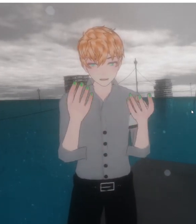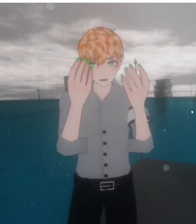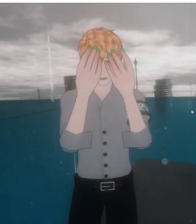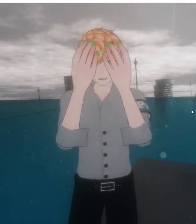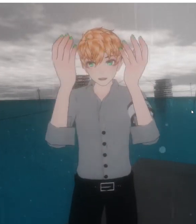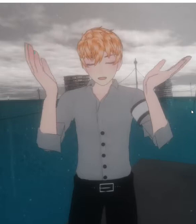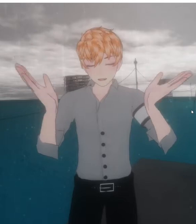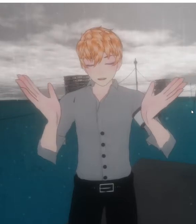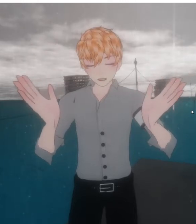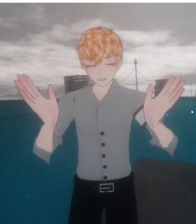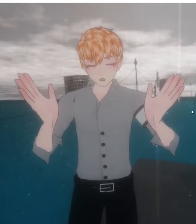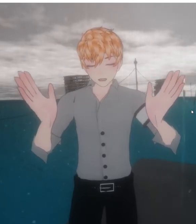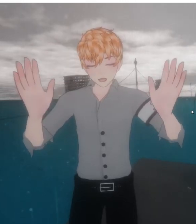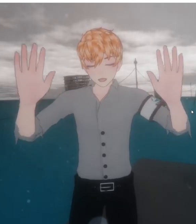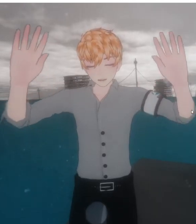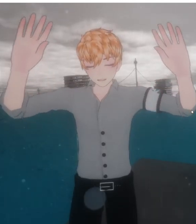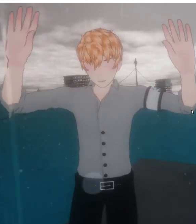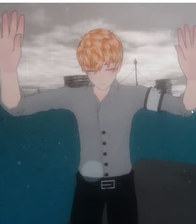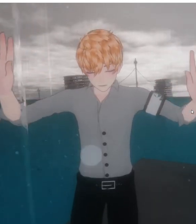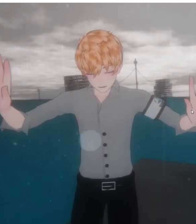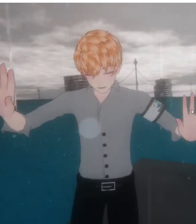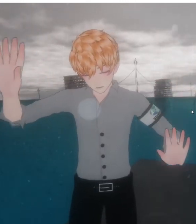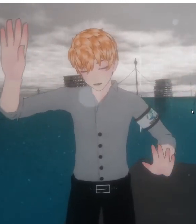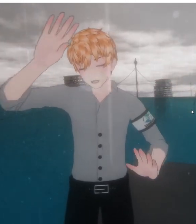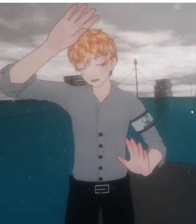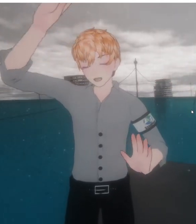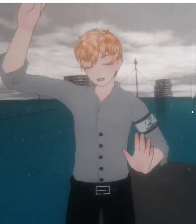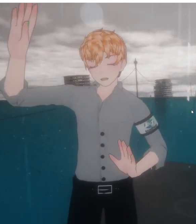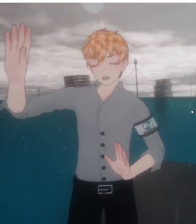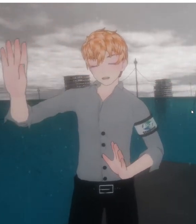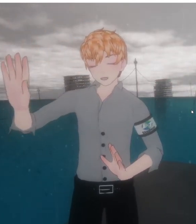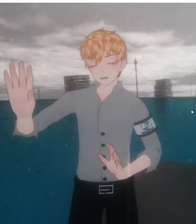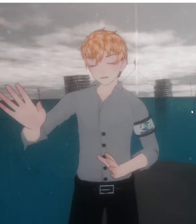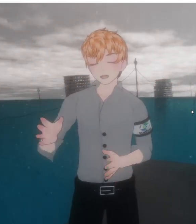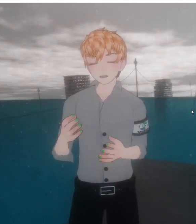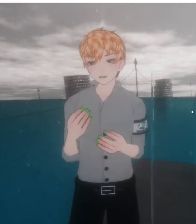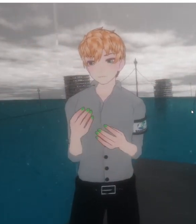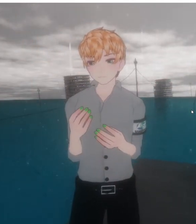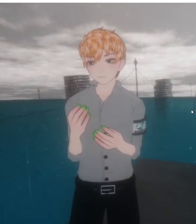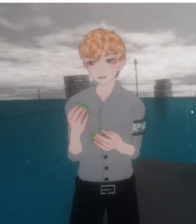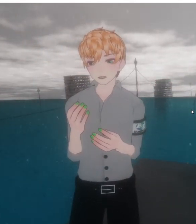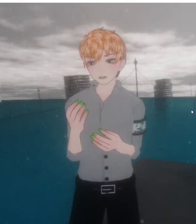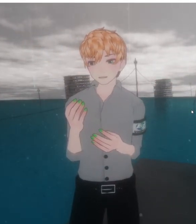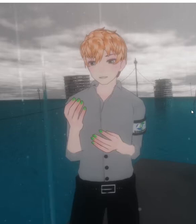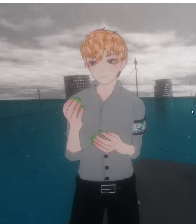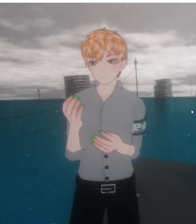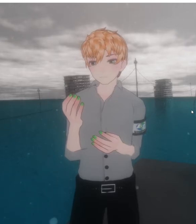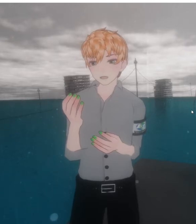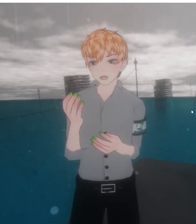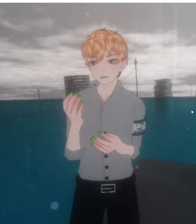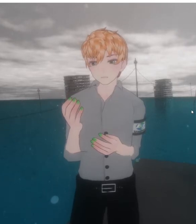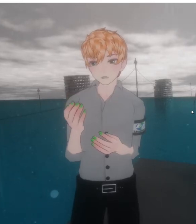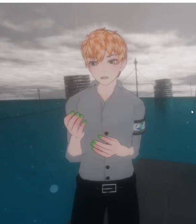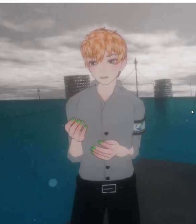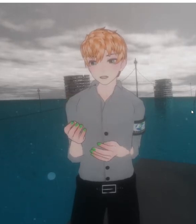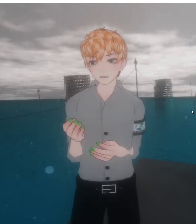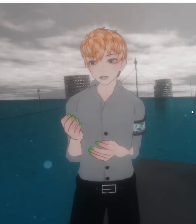just conceptualize, just think about in the larger perspective that we stress out